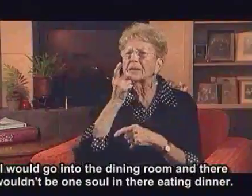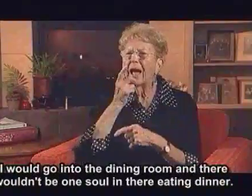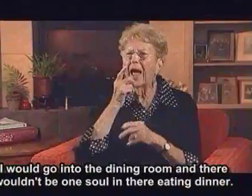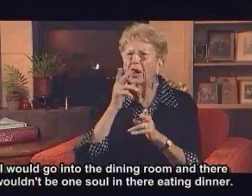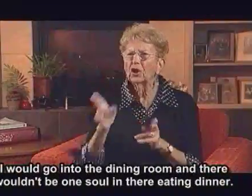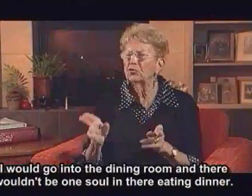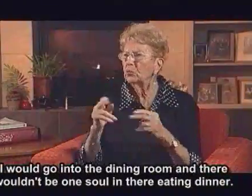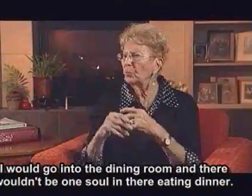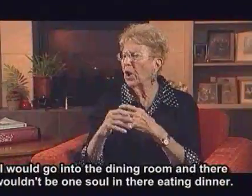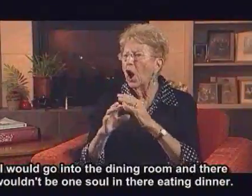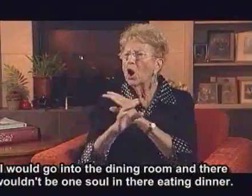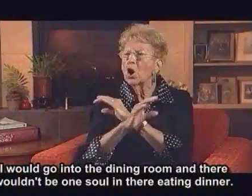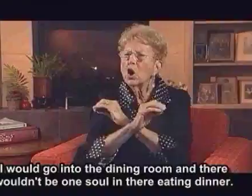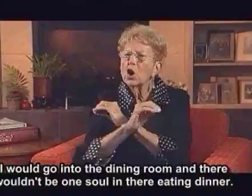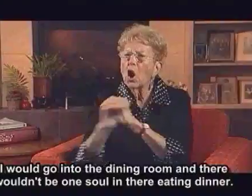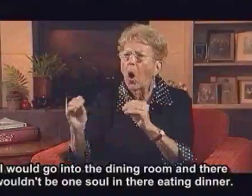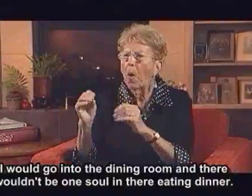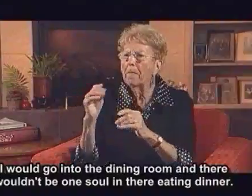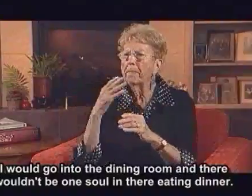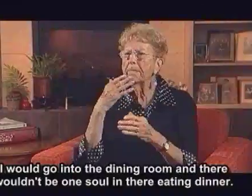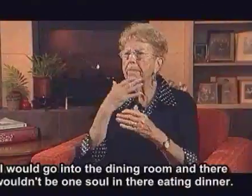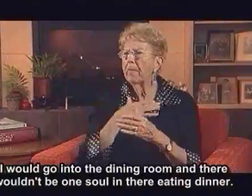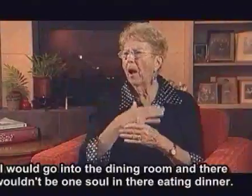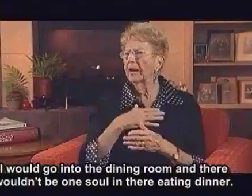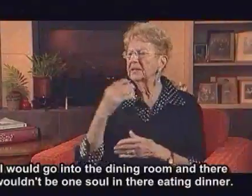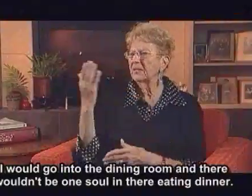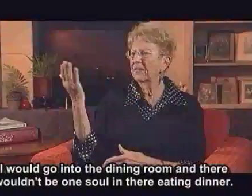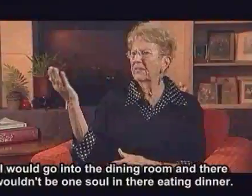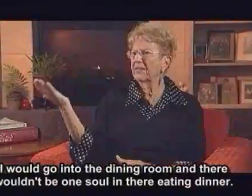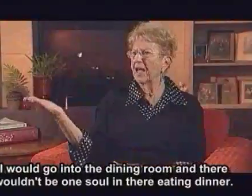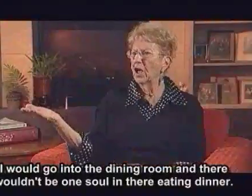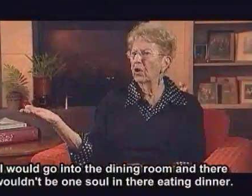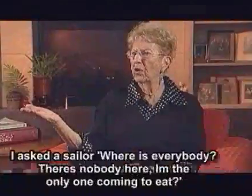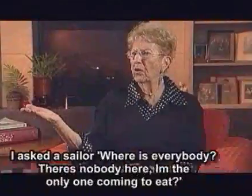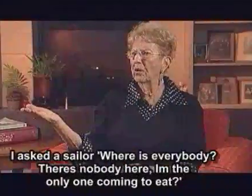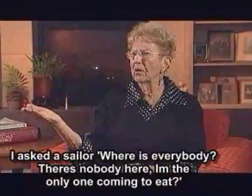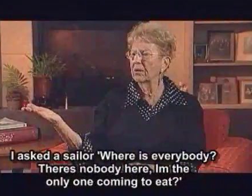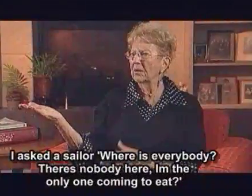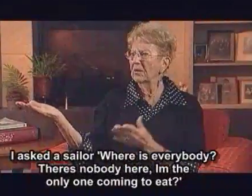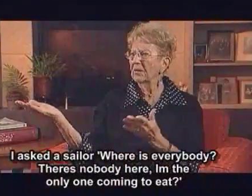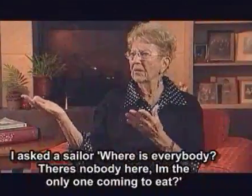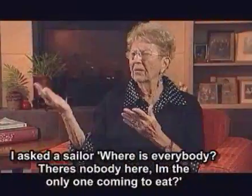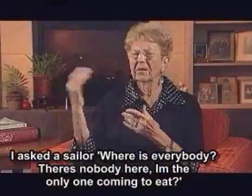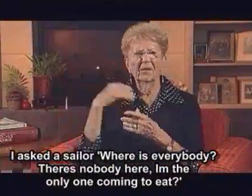I would go into the dining room, and there wouldn't be one soul in there eating dinner.